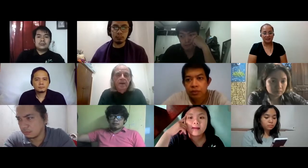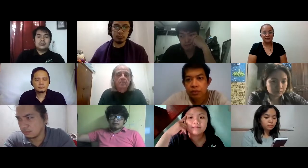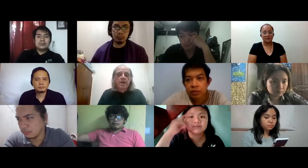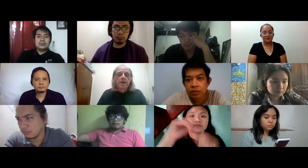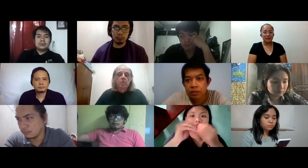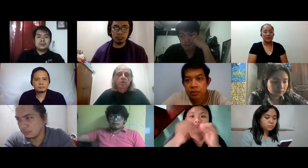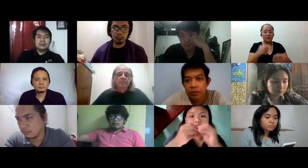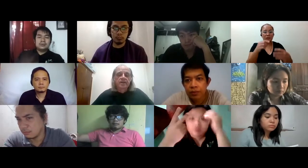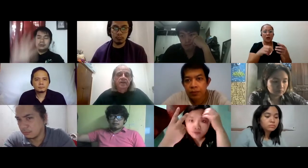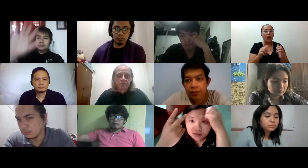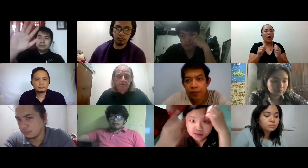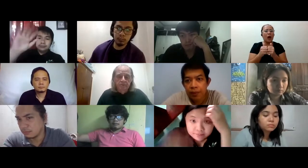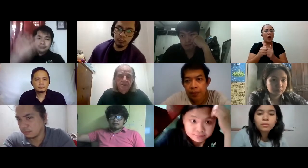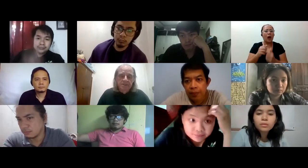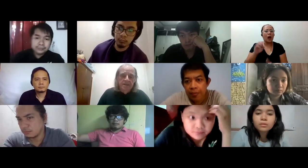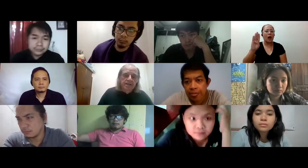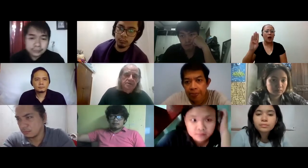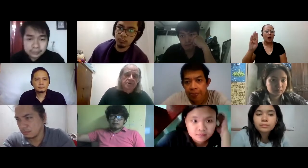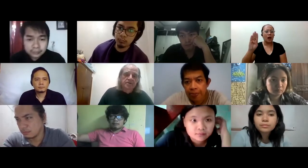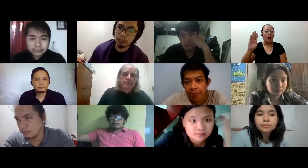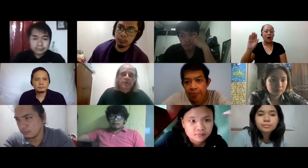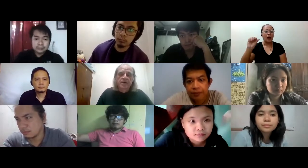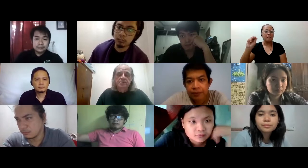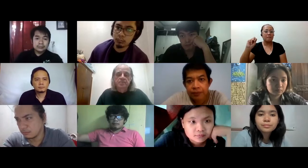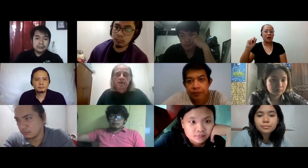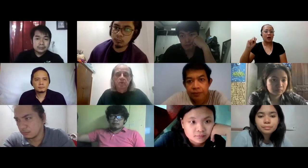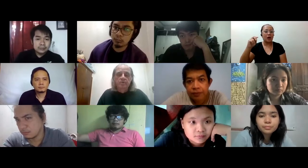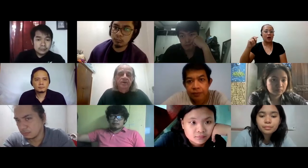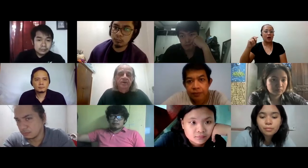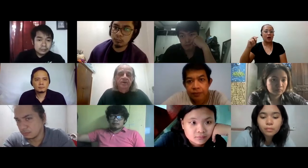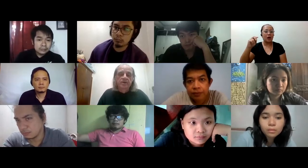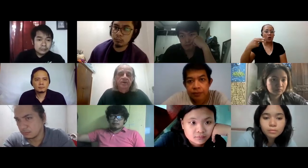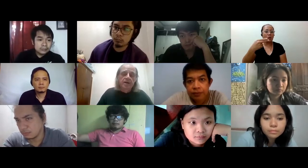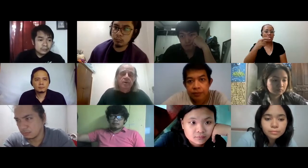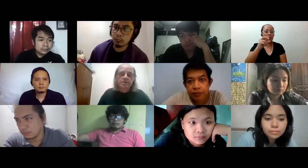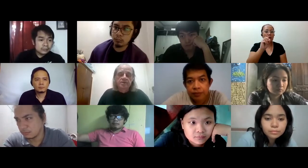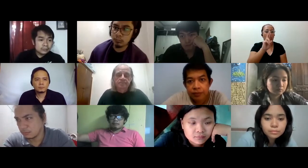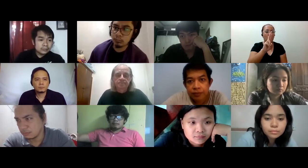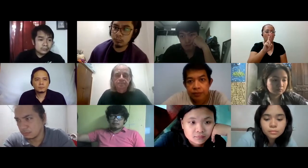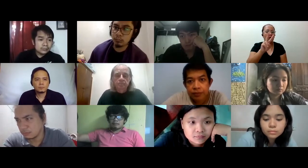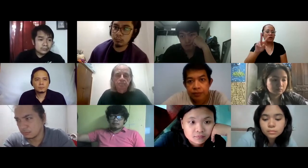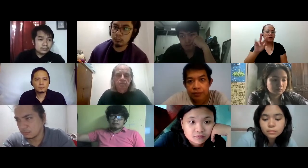what about Bancour Village? What's the answer if you ask Bancour Village